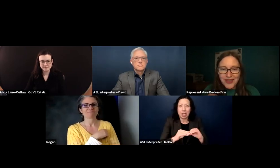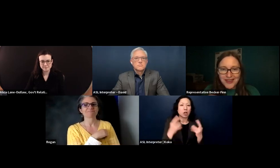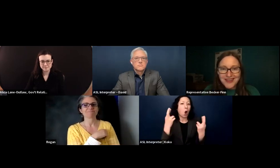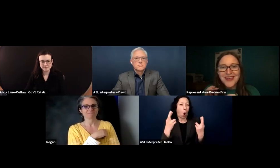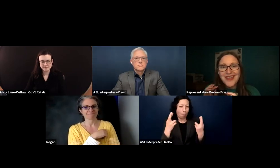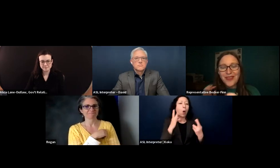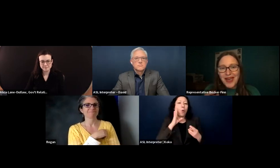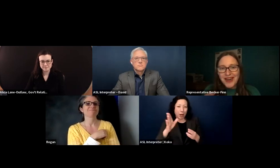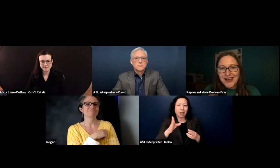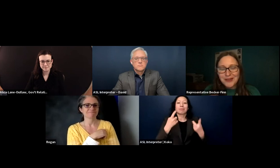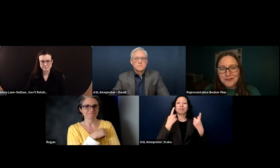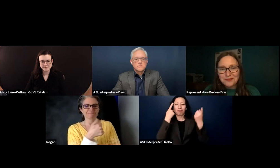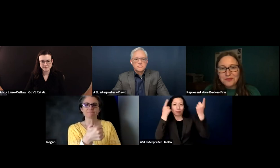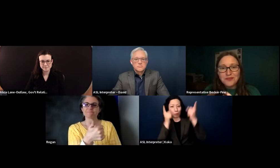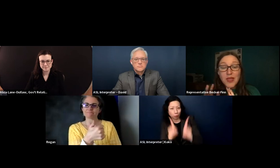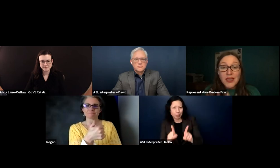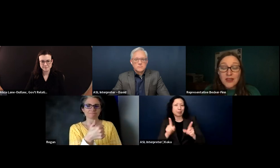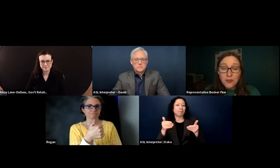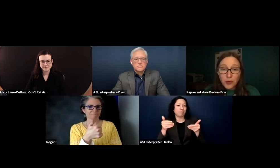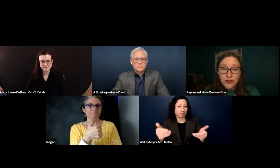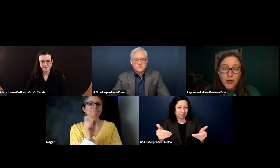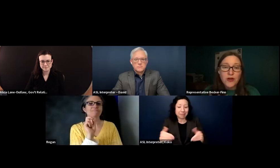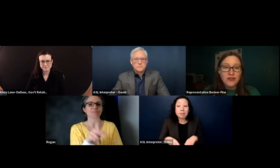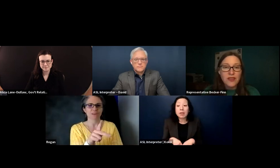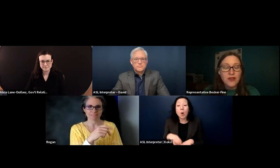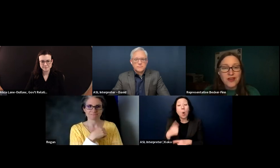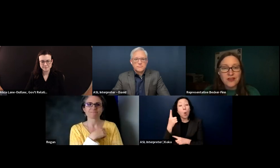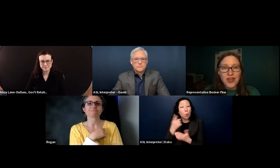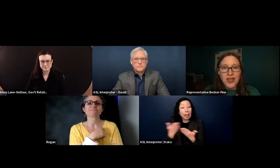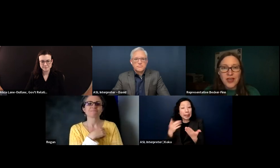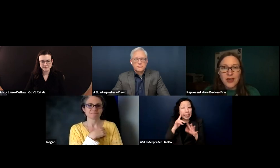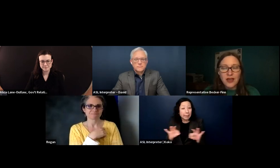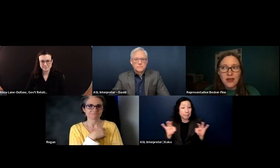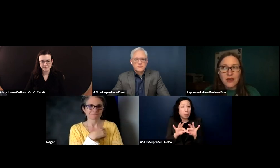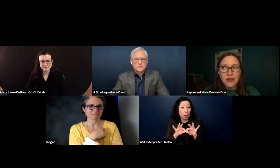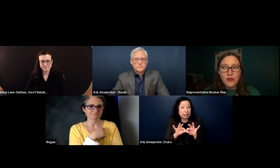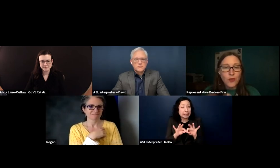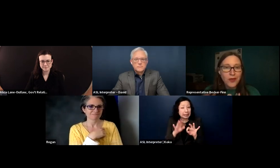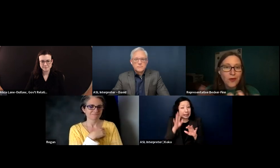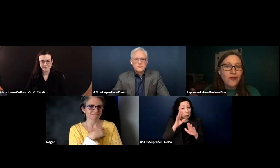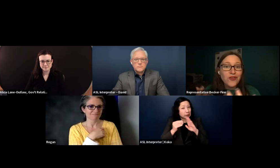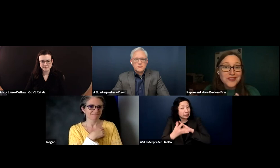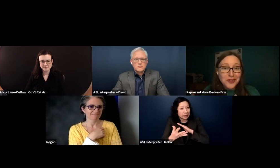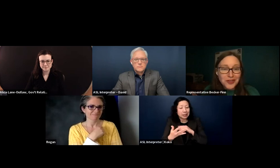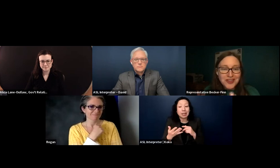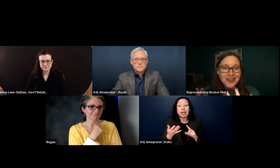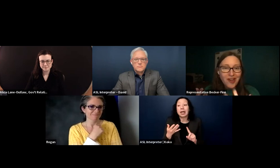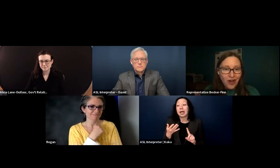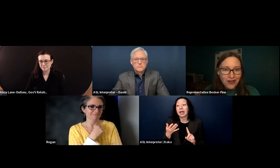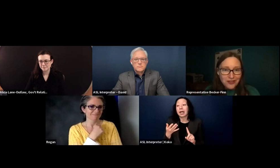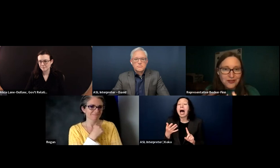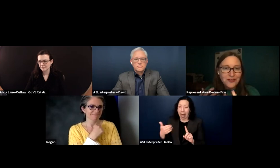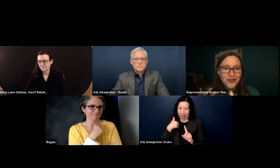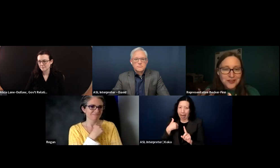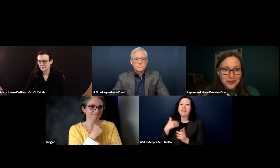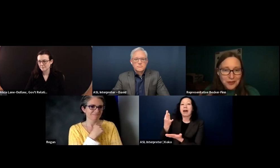One thing that is important to note is that there is a fiscal